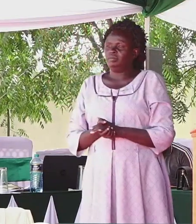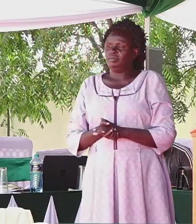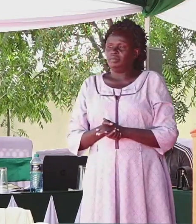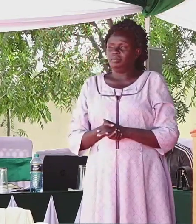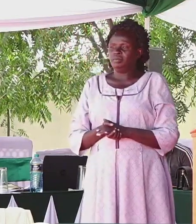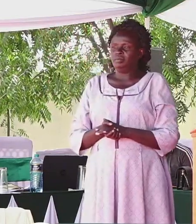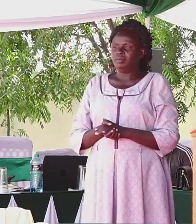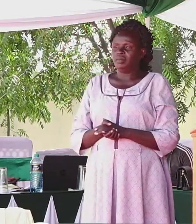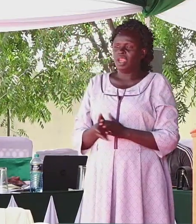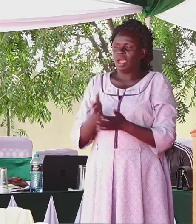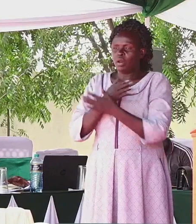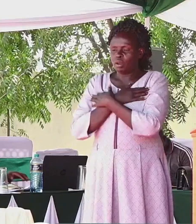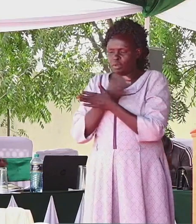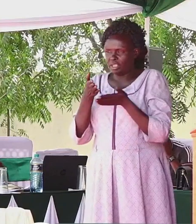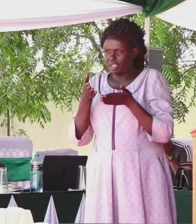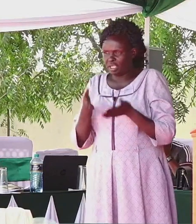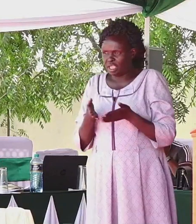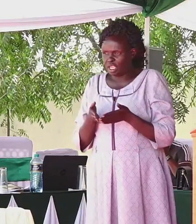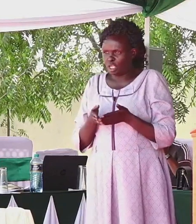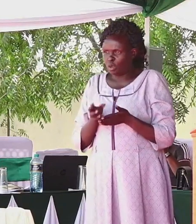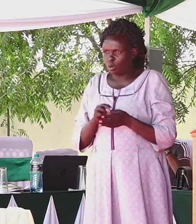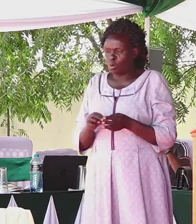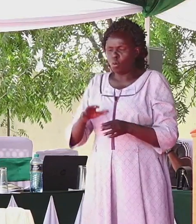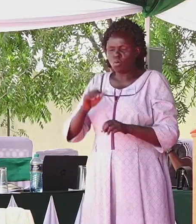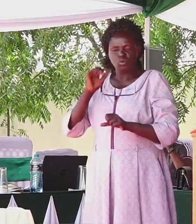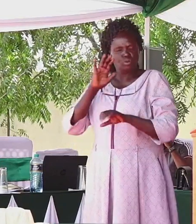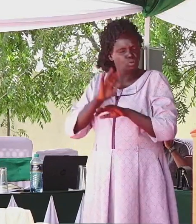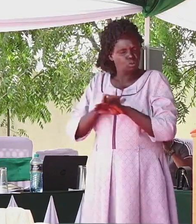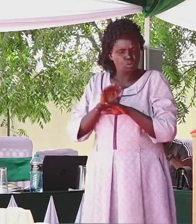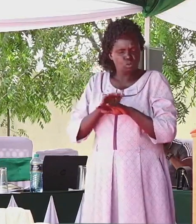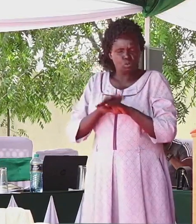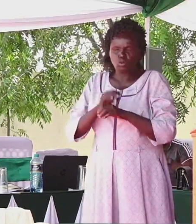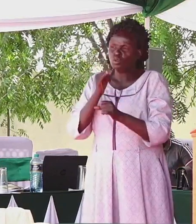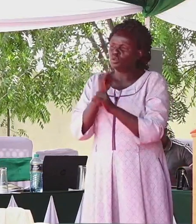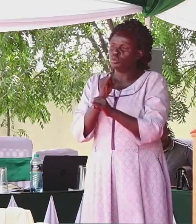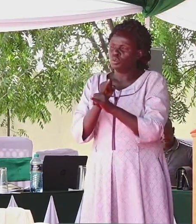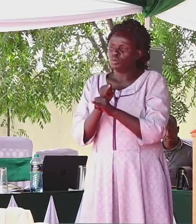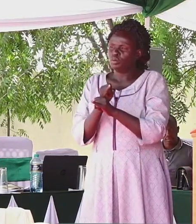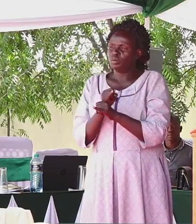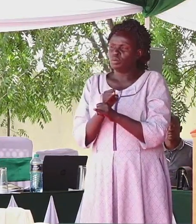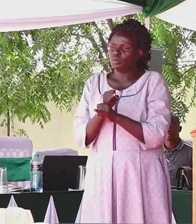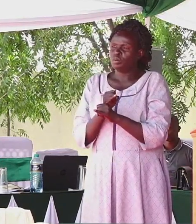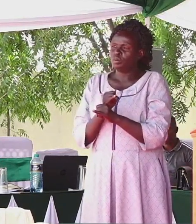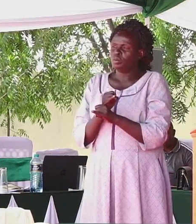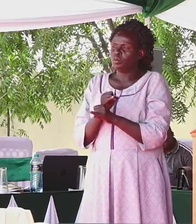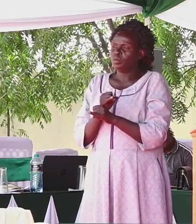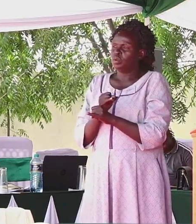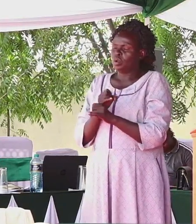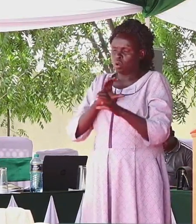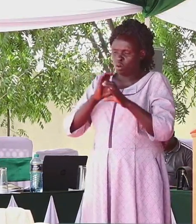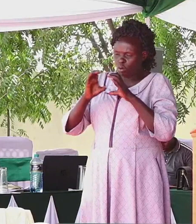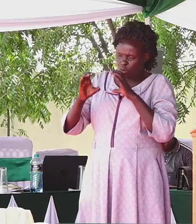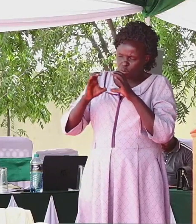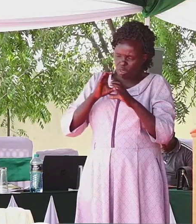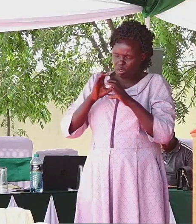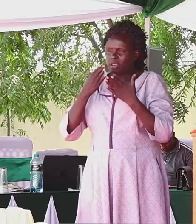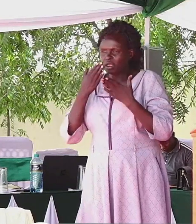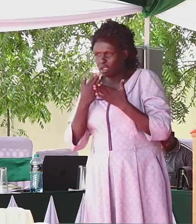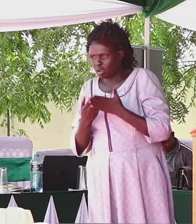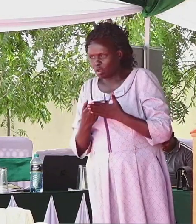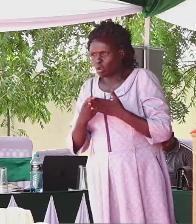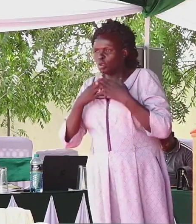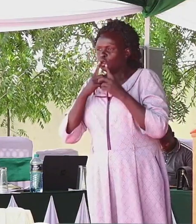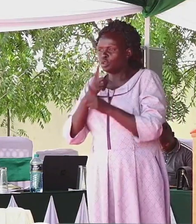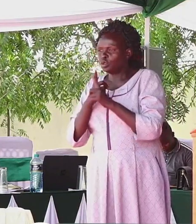Our rapporteurs did an amazing job. That's why Dr. Teresa had the communique. Thank you so much for